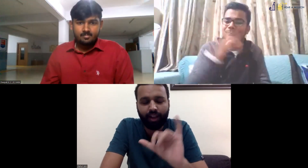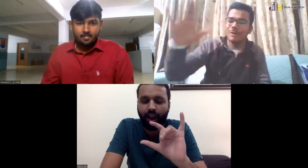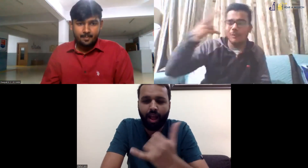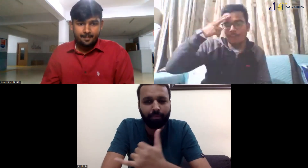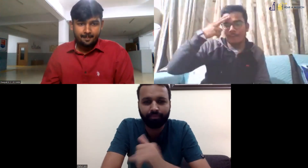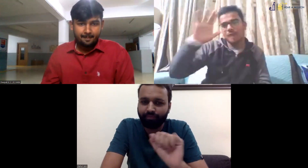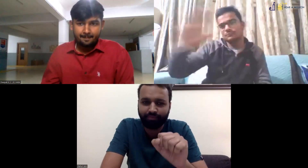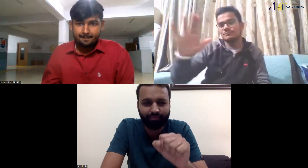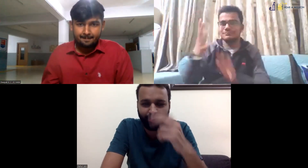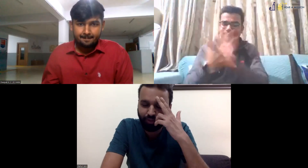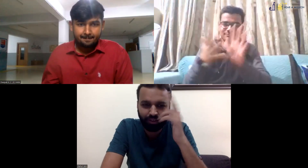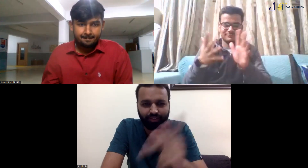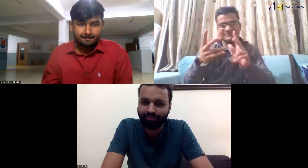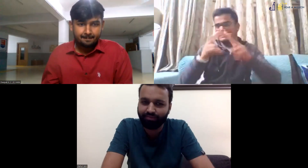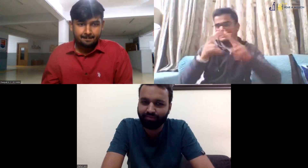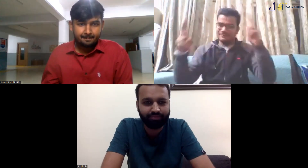of signing,